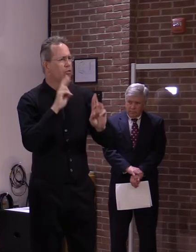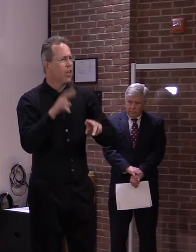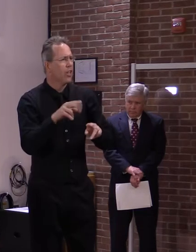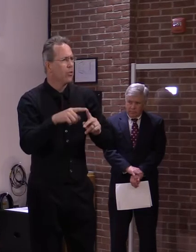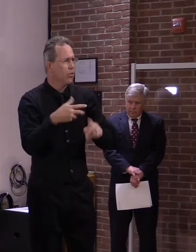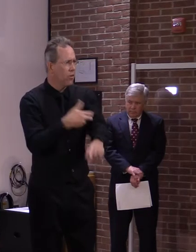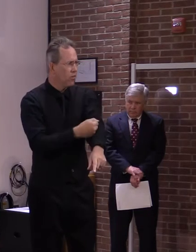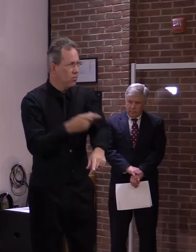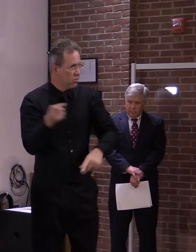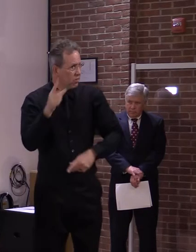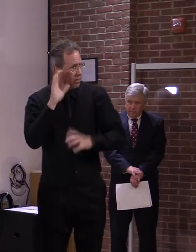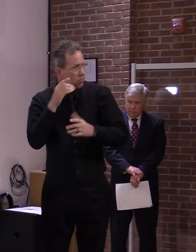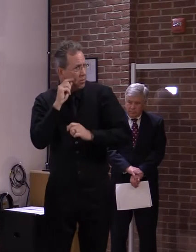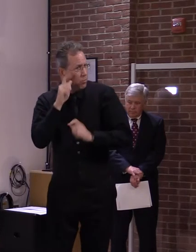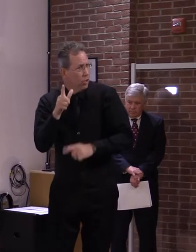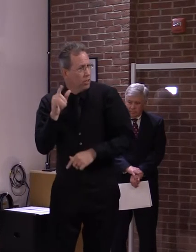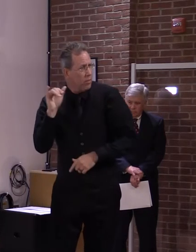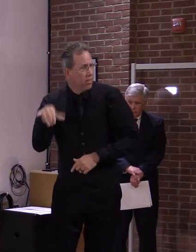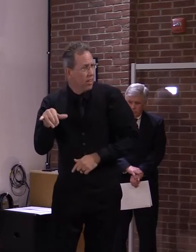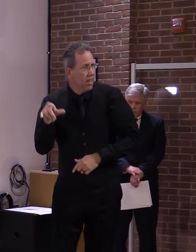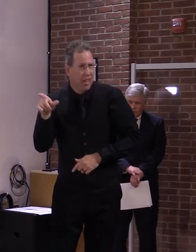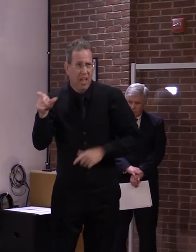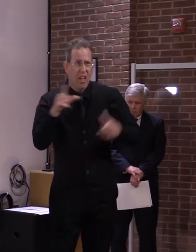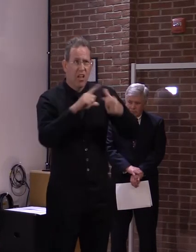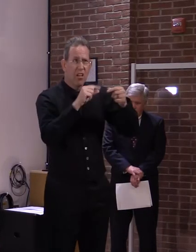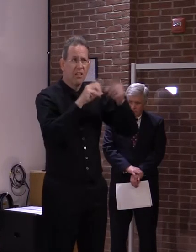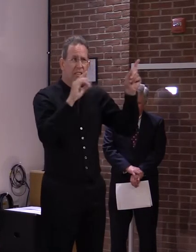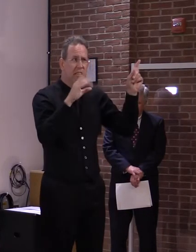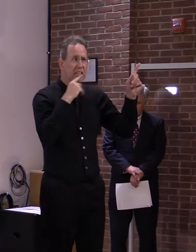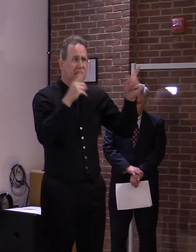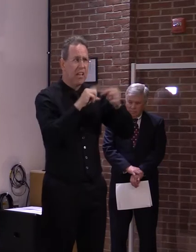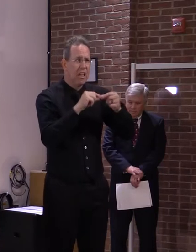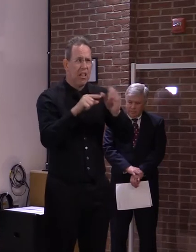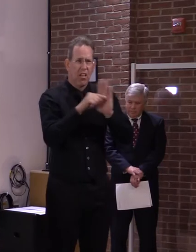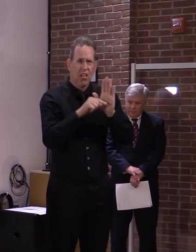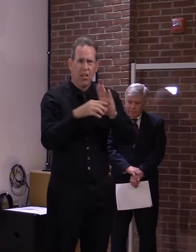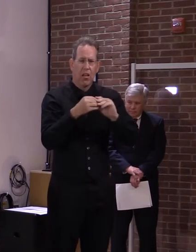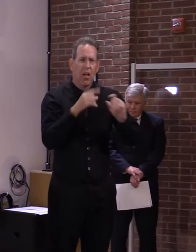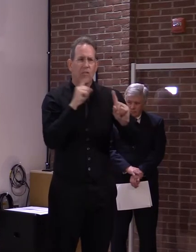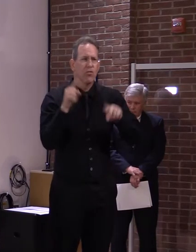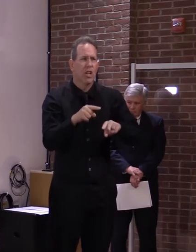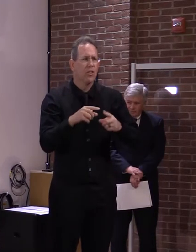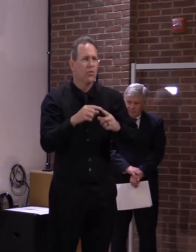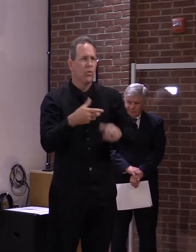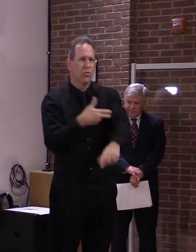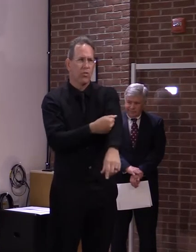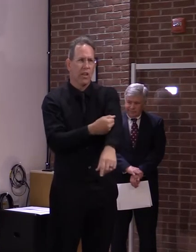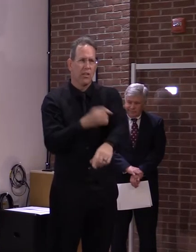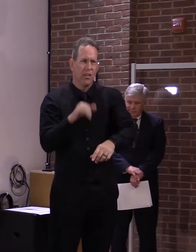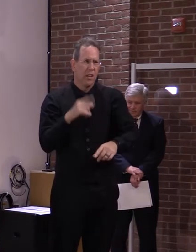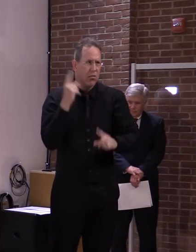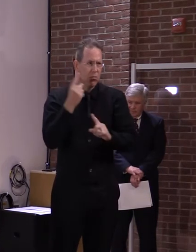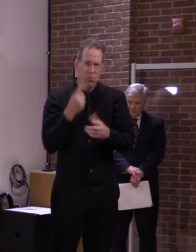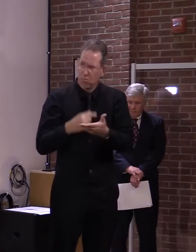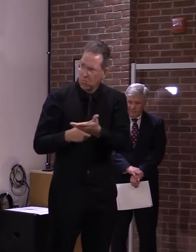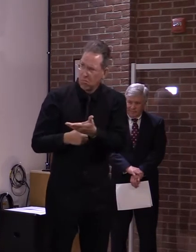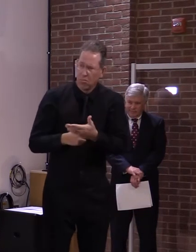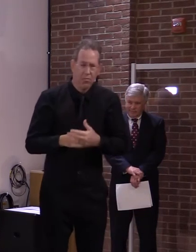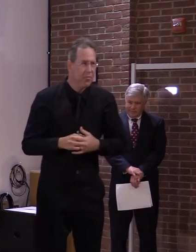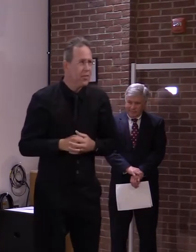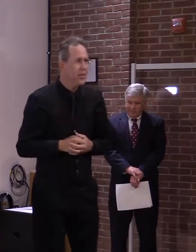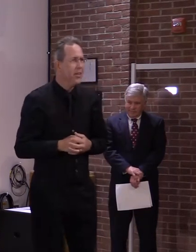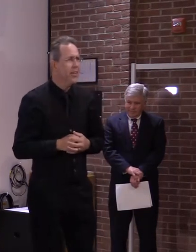how these adverse effects or reported adverse effects can be reported just by anybody? I know there's a disclaimer there,